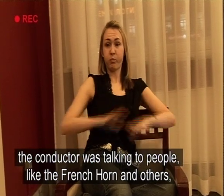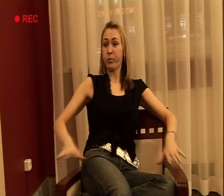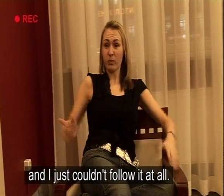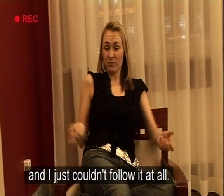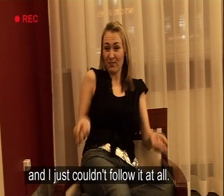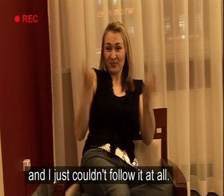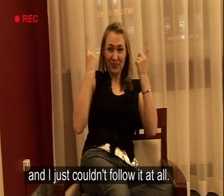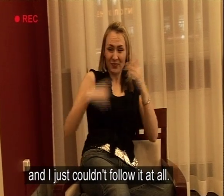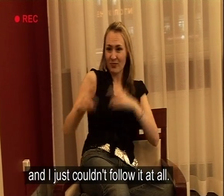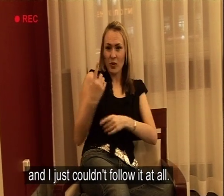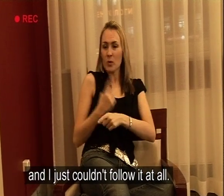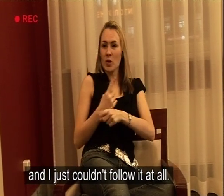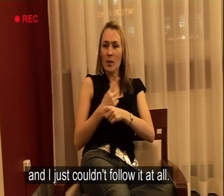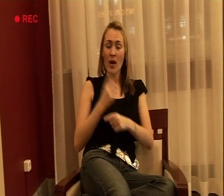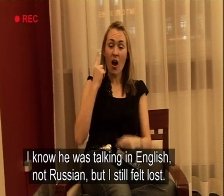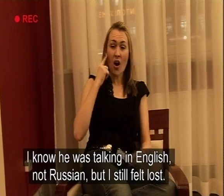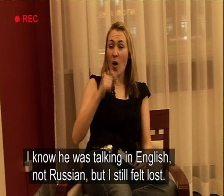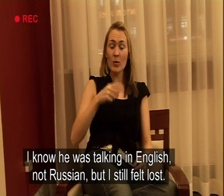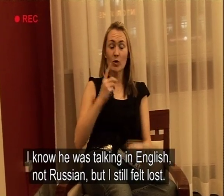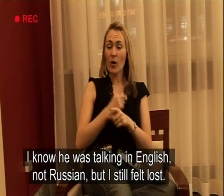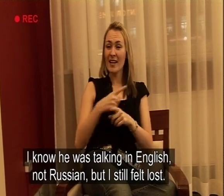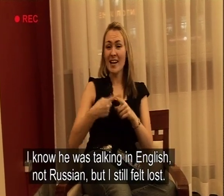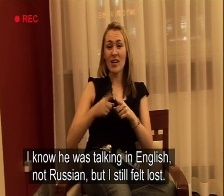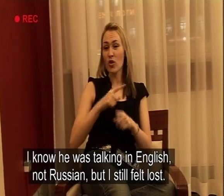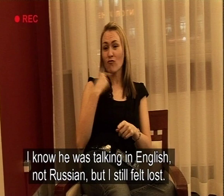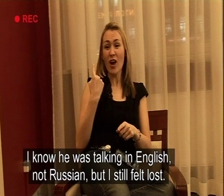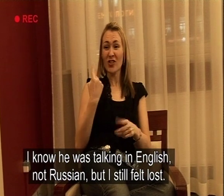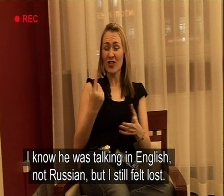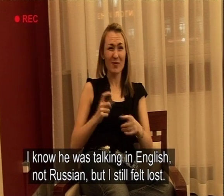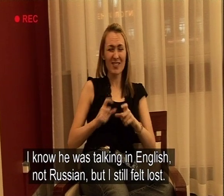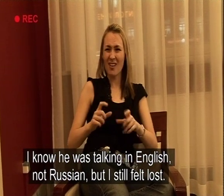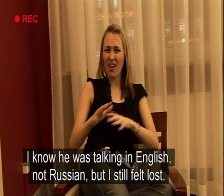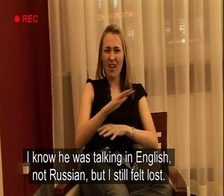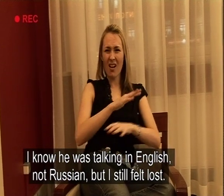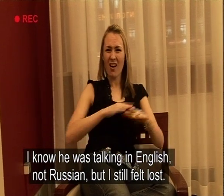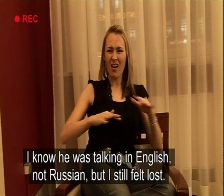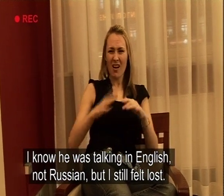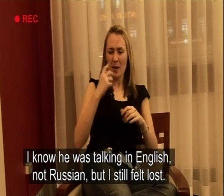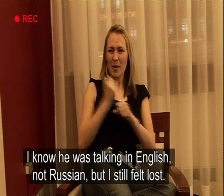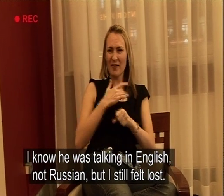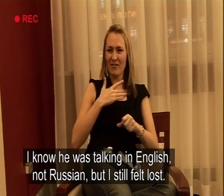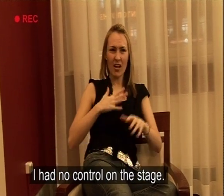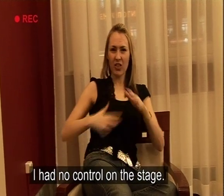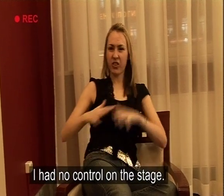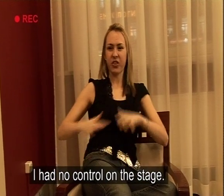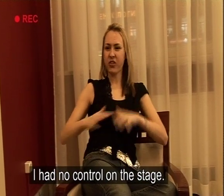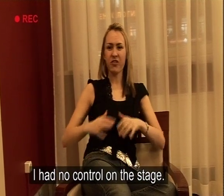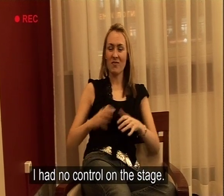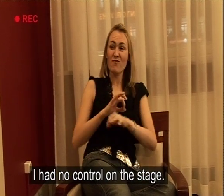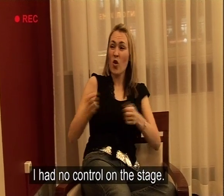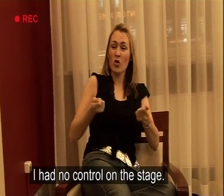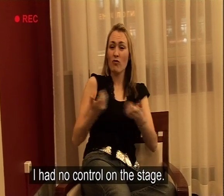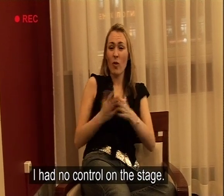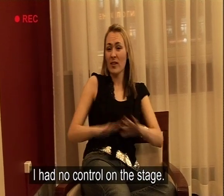just couldn't follow it at all. I know he was talking in English, not Russian, but I still felt lost. I had